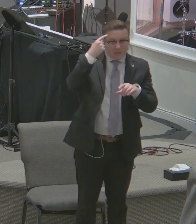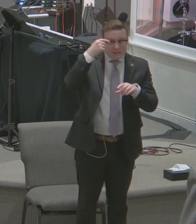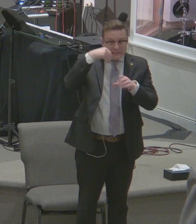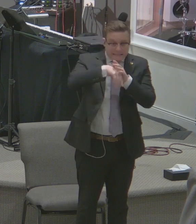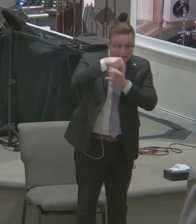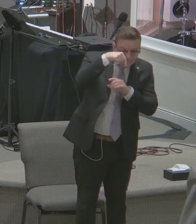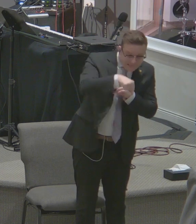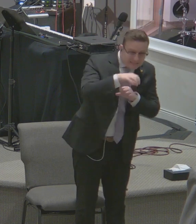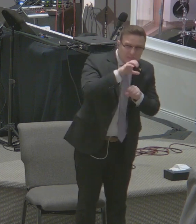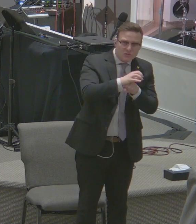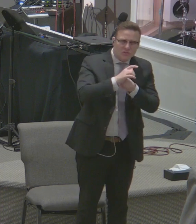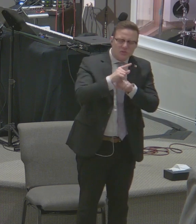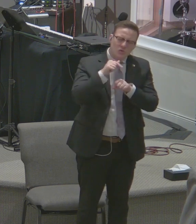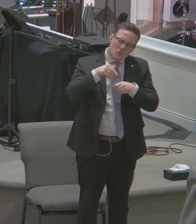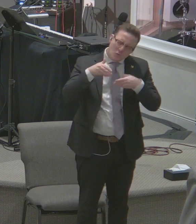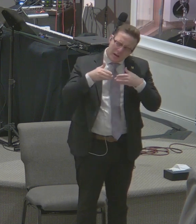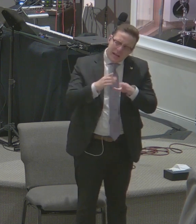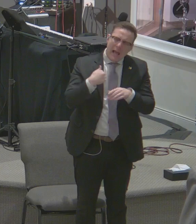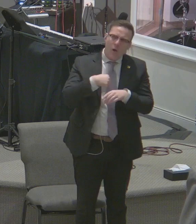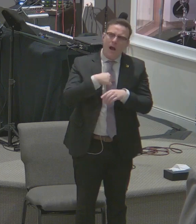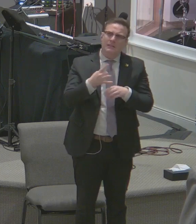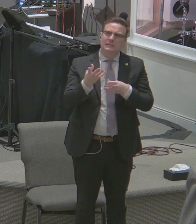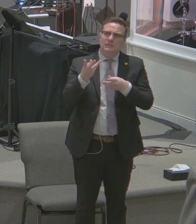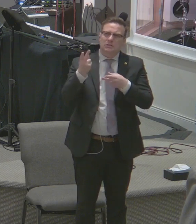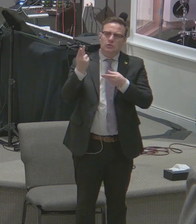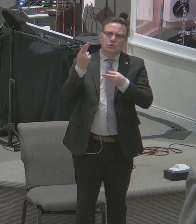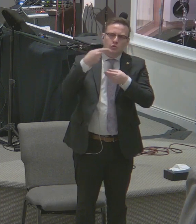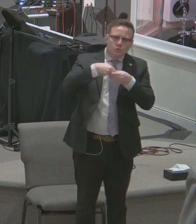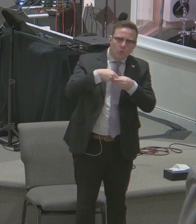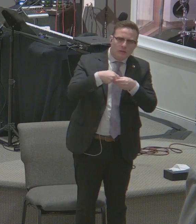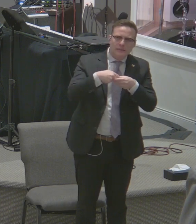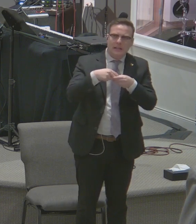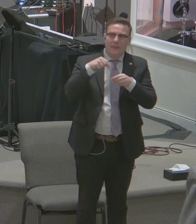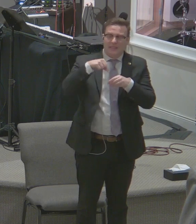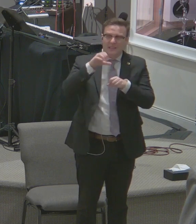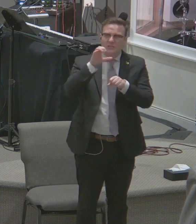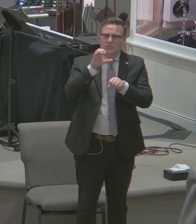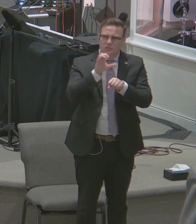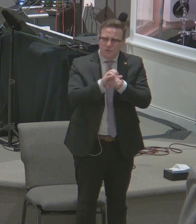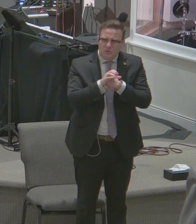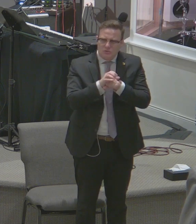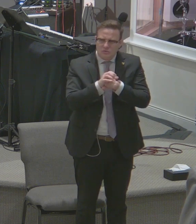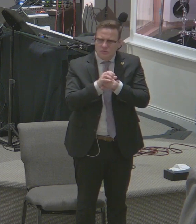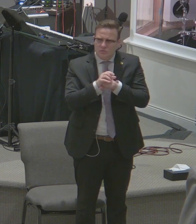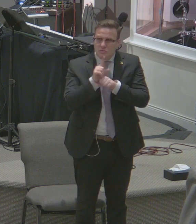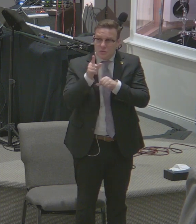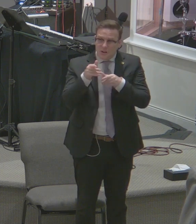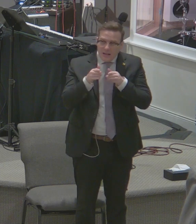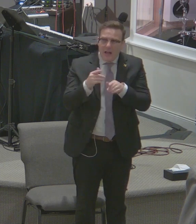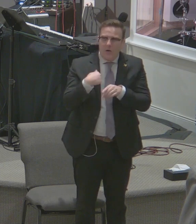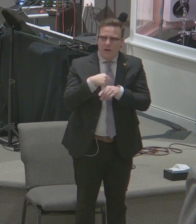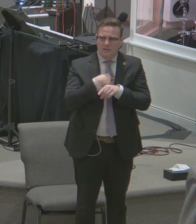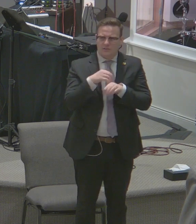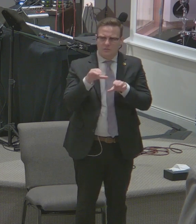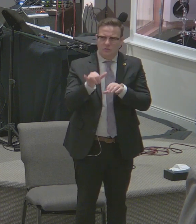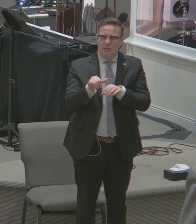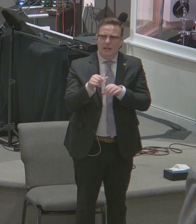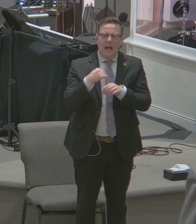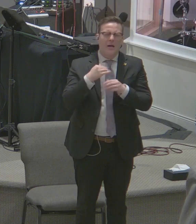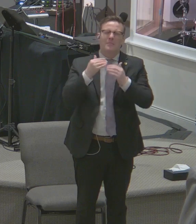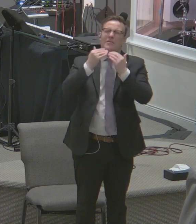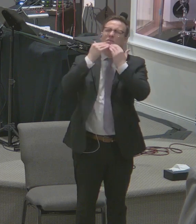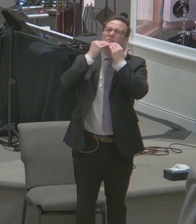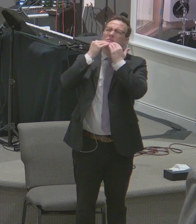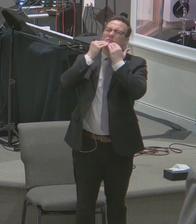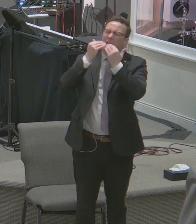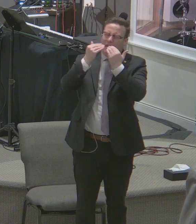church that you've allowed us to be a part of. God, this is not a given, Lord. you allowed us to be here, and I'm so thankful. We're going to